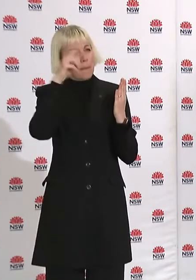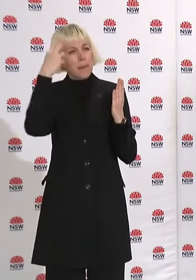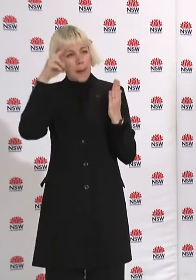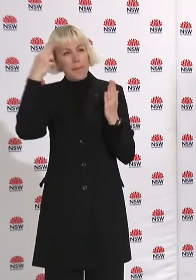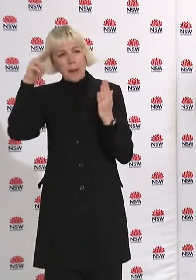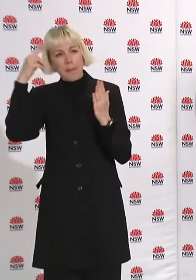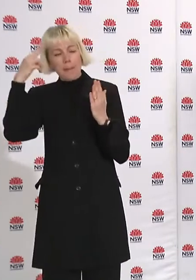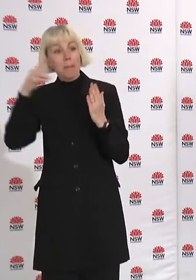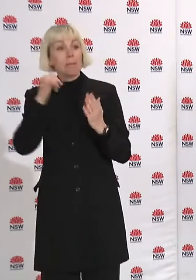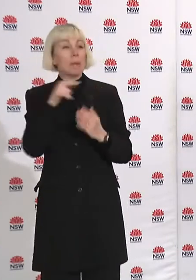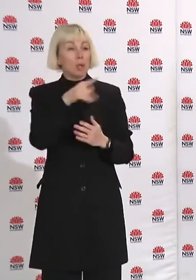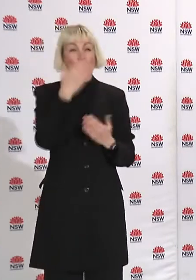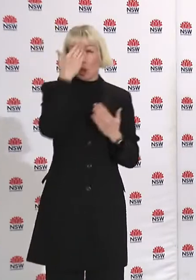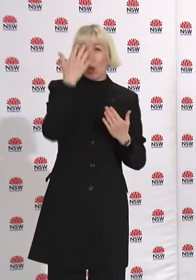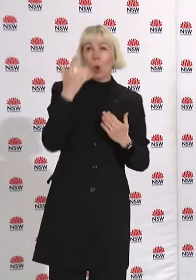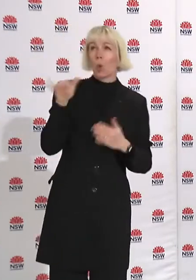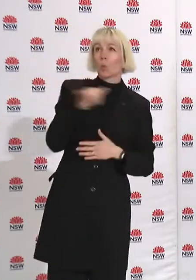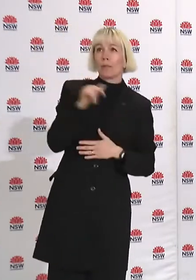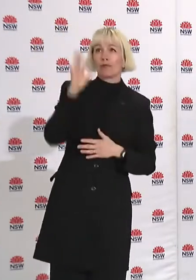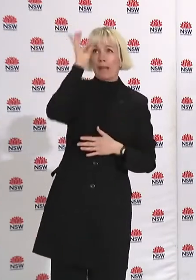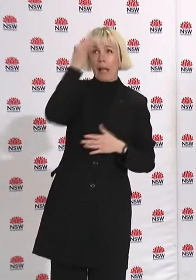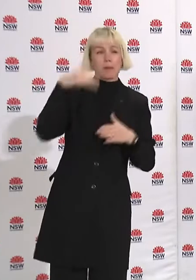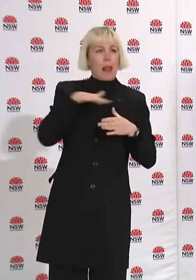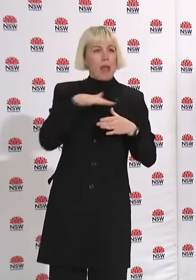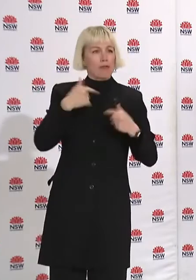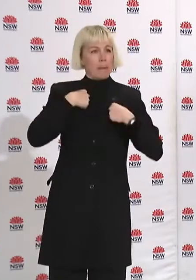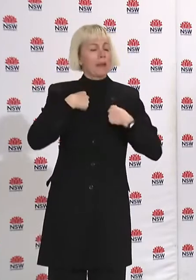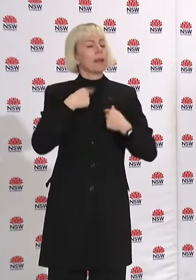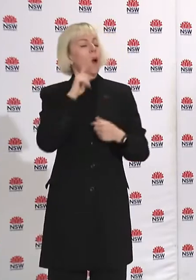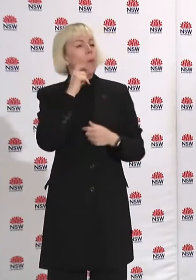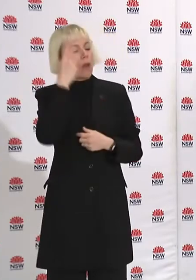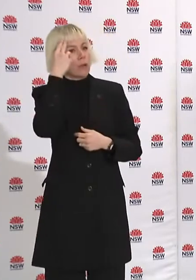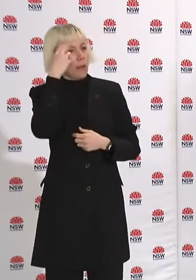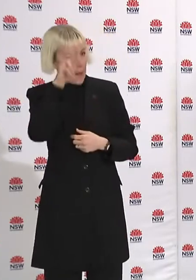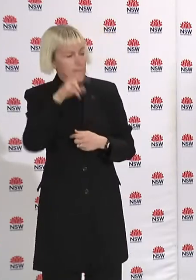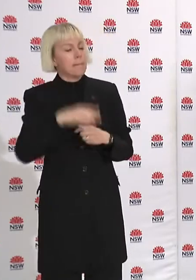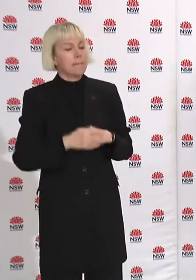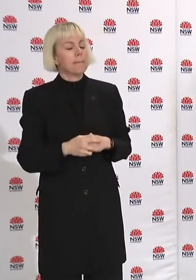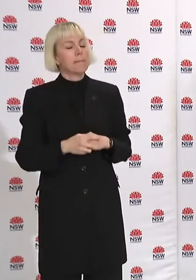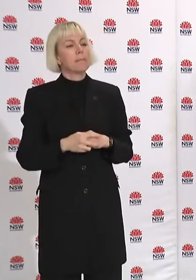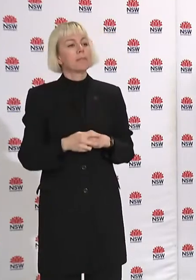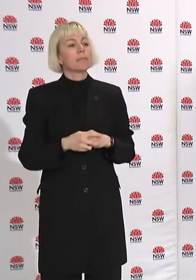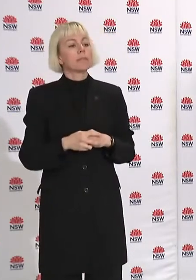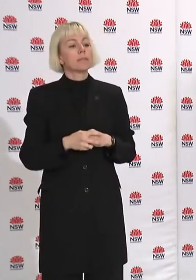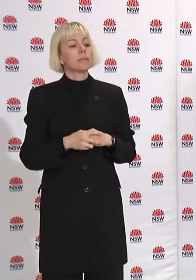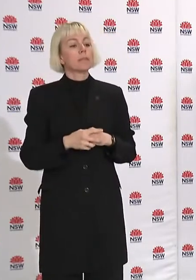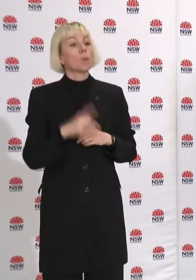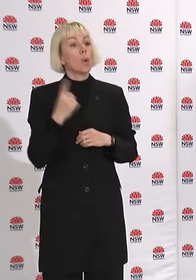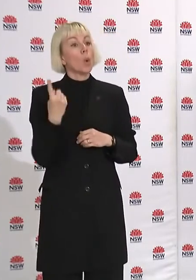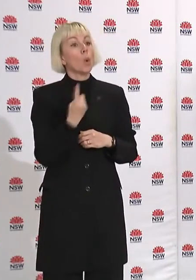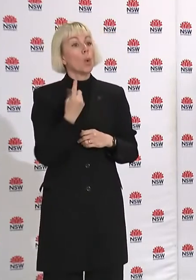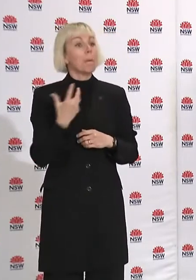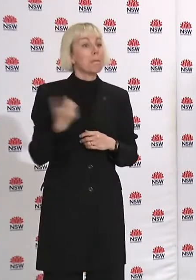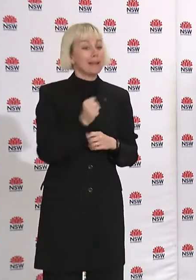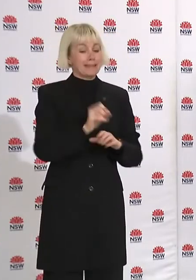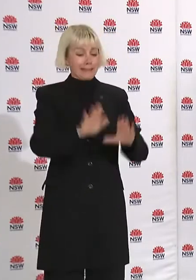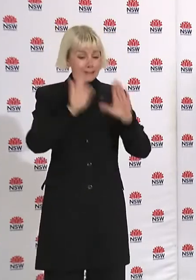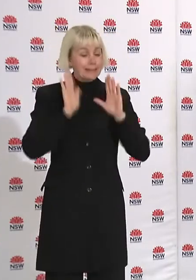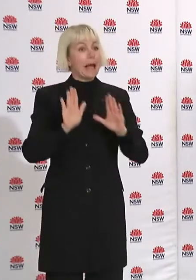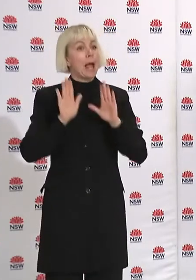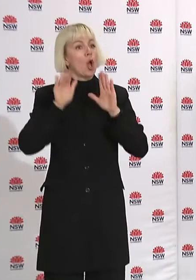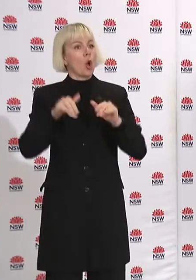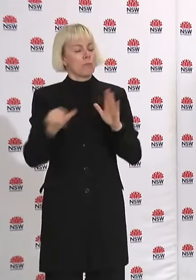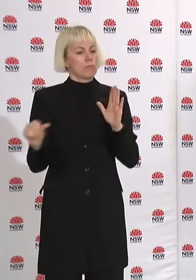with their local government areas. So the suburbs that are under the stay at home will